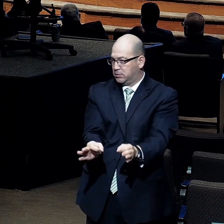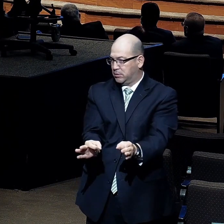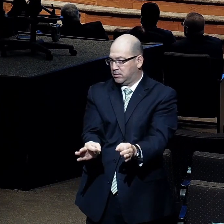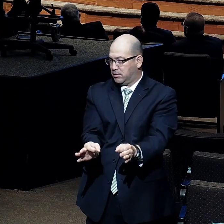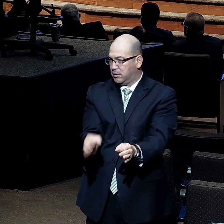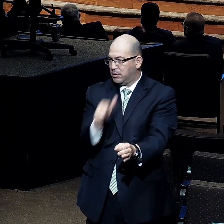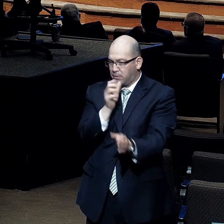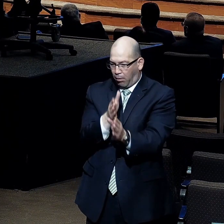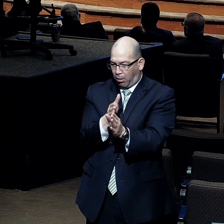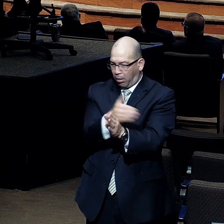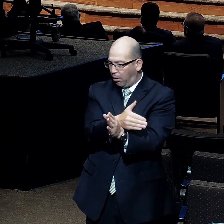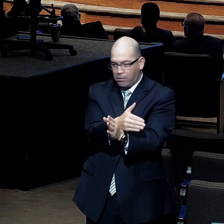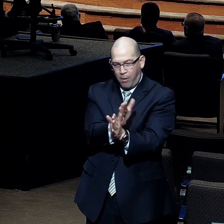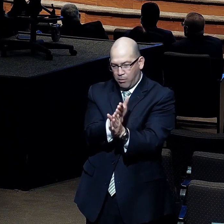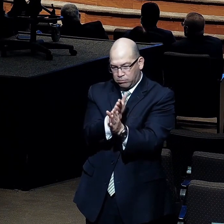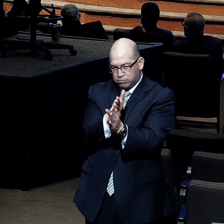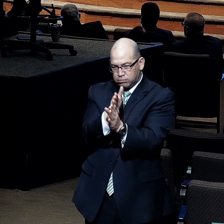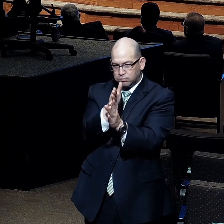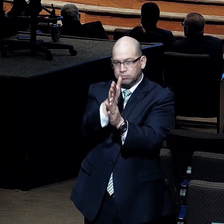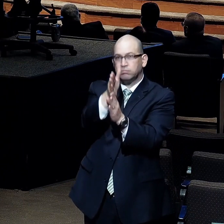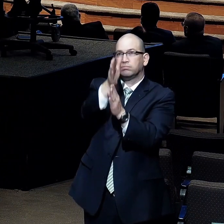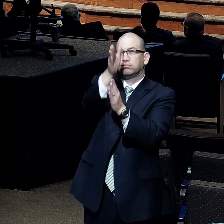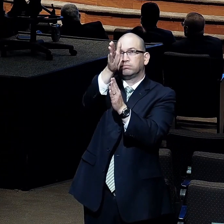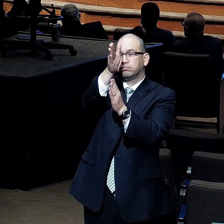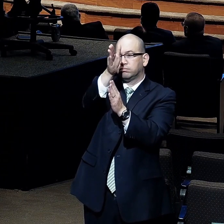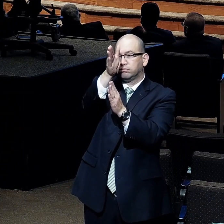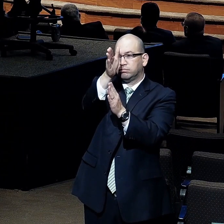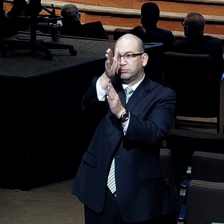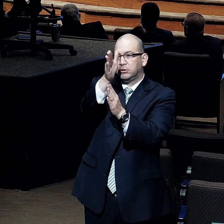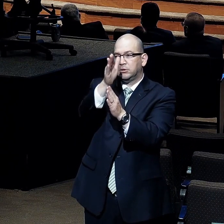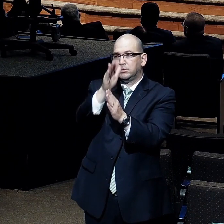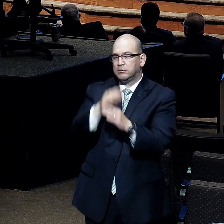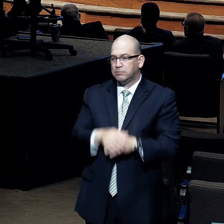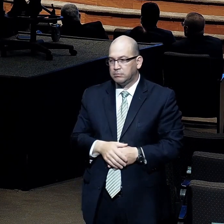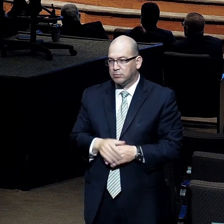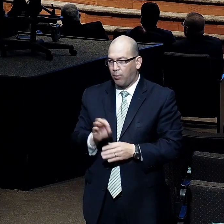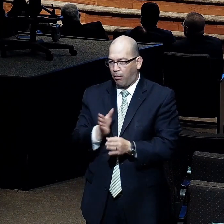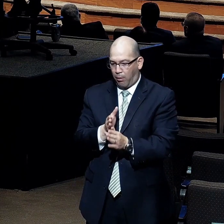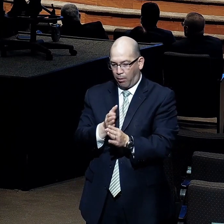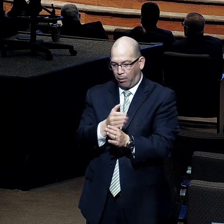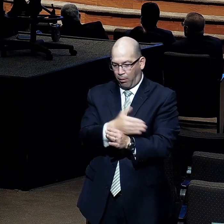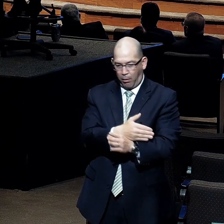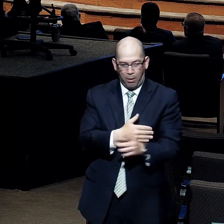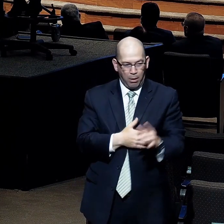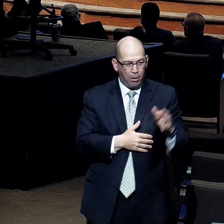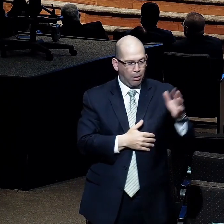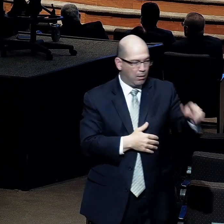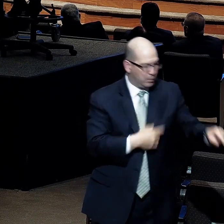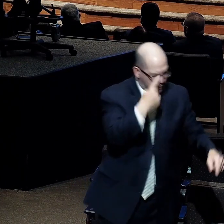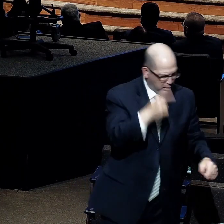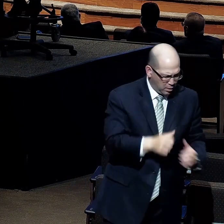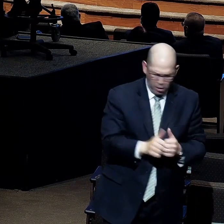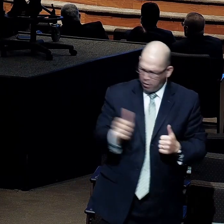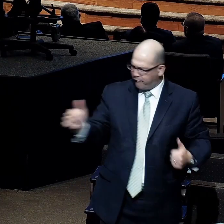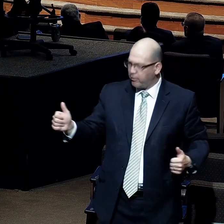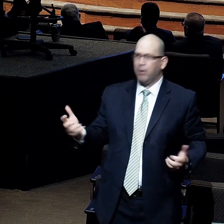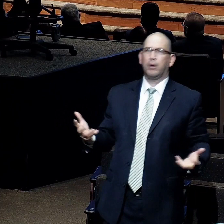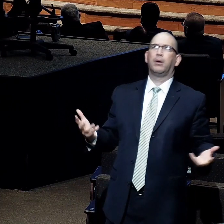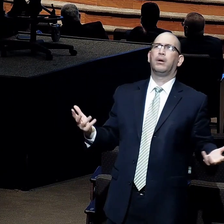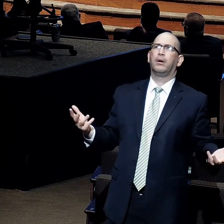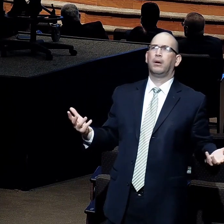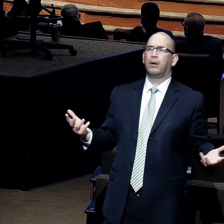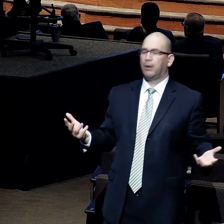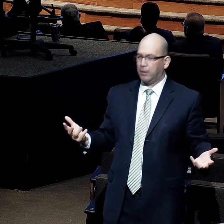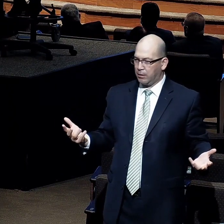course. And don't find yourself down the road wondering, what in the world happened? Why am I so far off the mark? Use God's